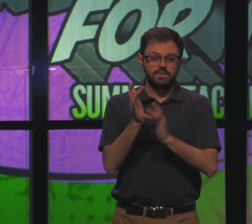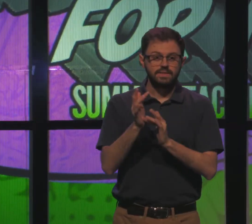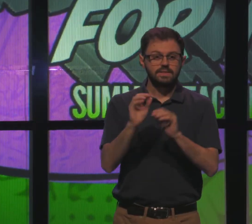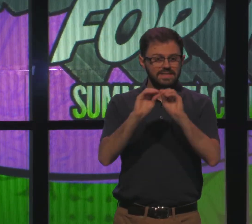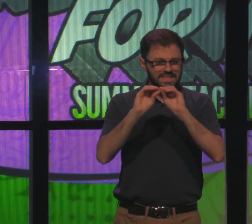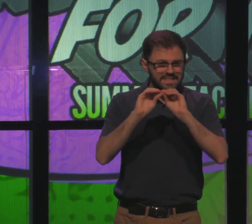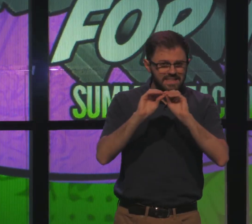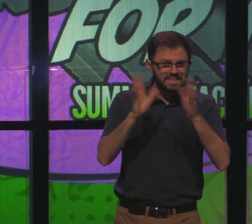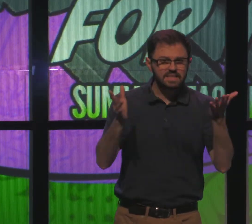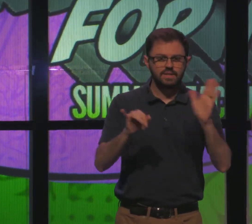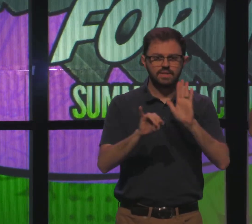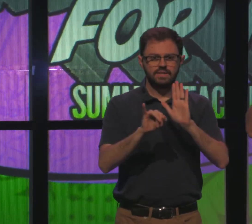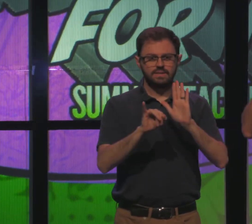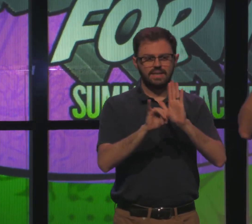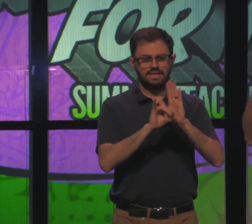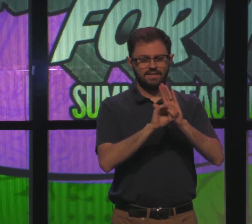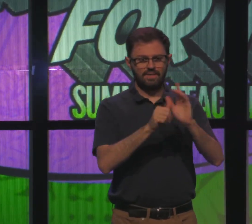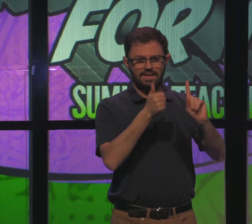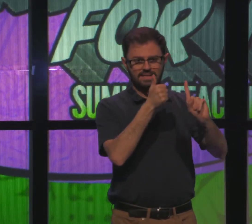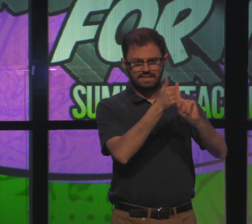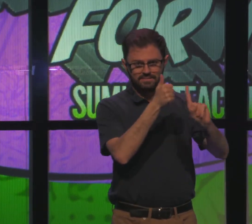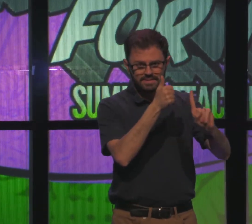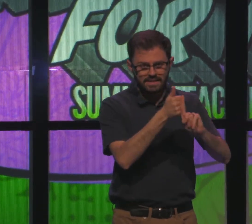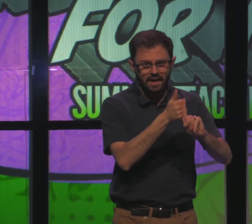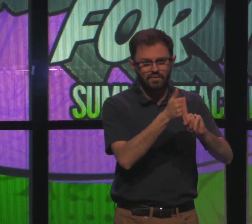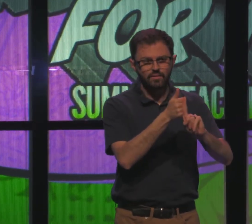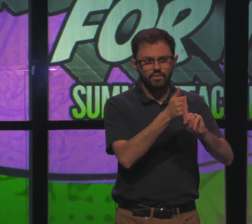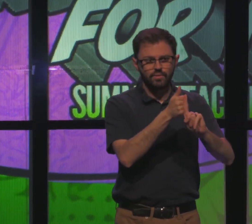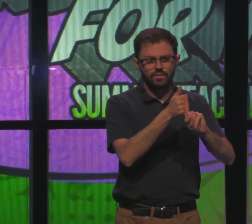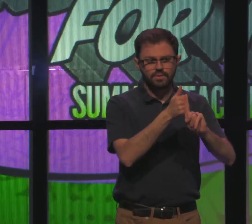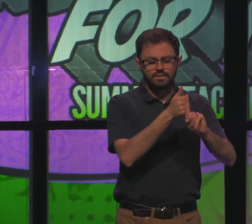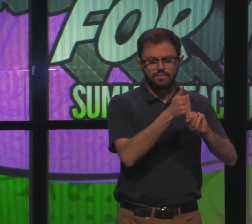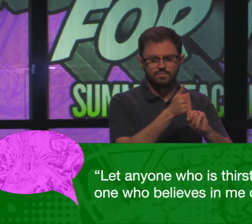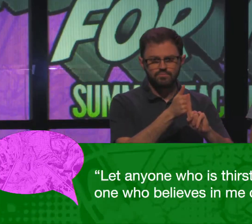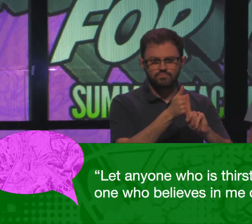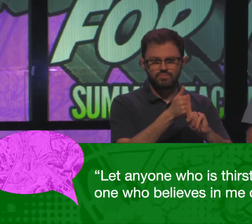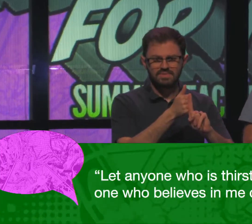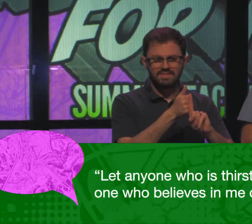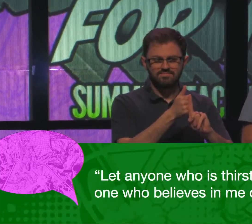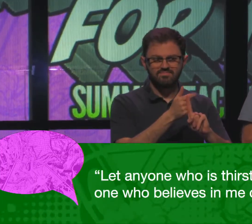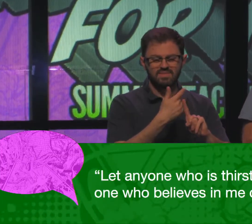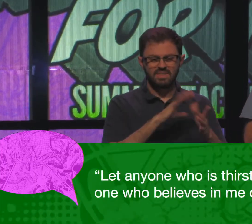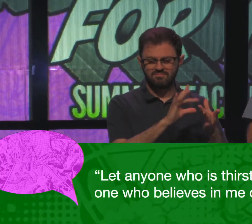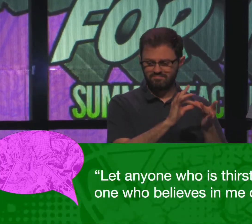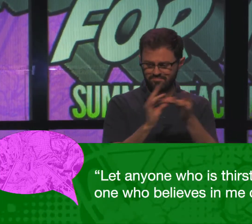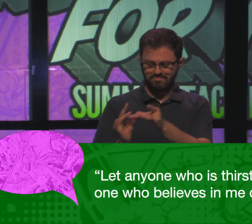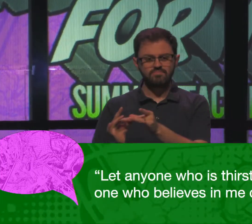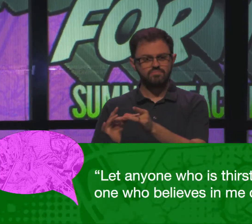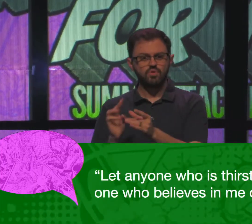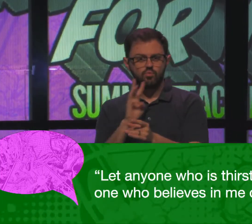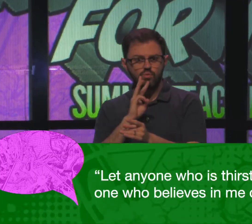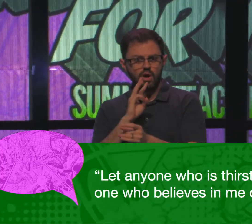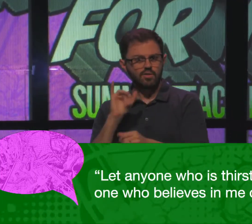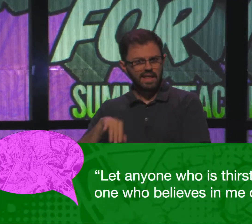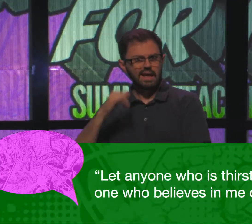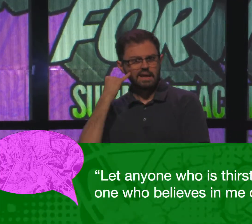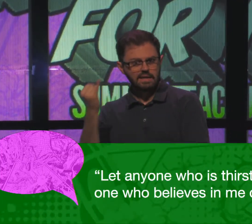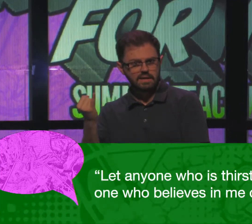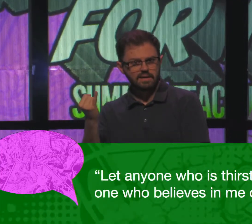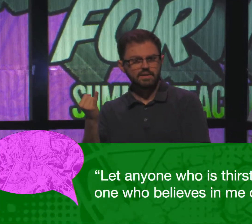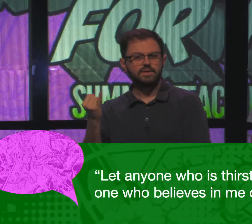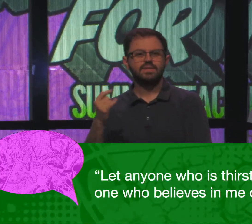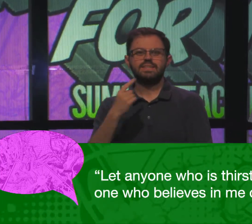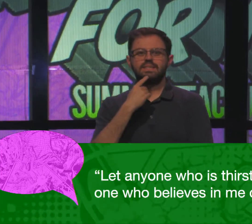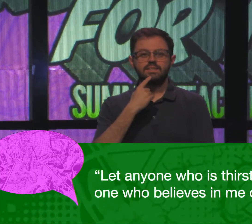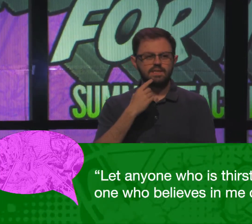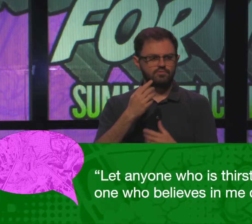work, his way of understanding God, his life with this metaphor of living water. He said in the Gospel of John, let anyone who